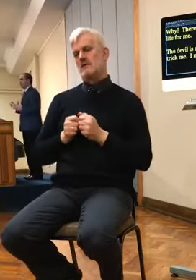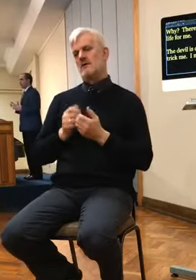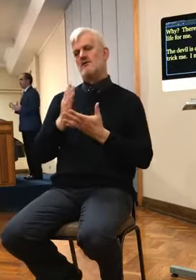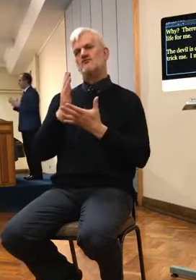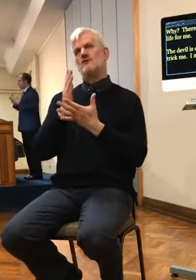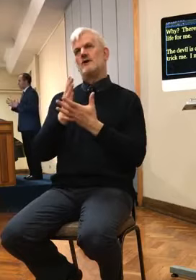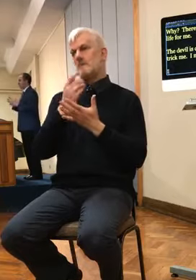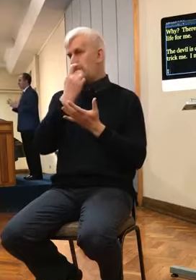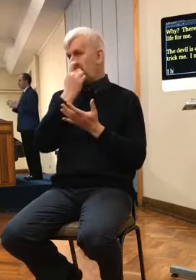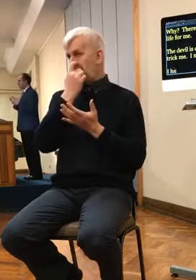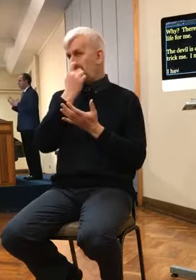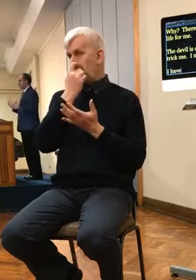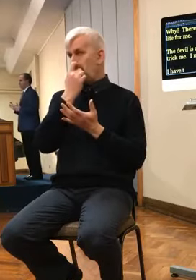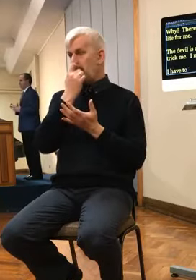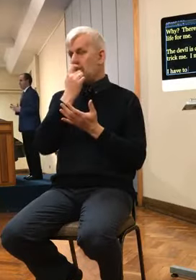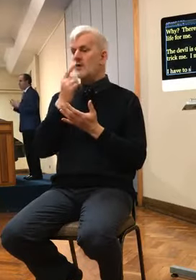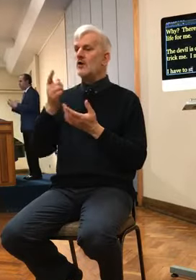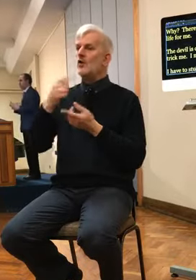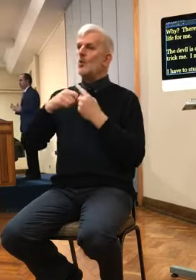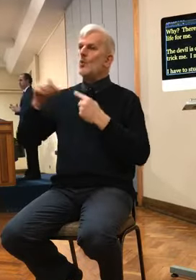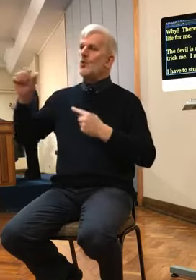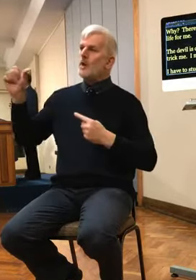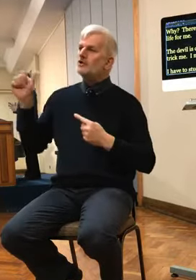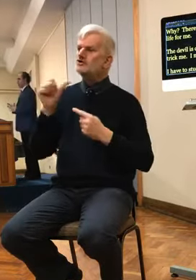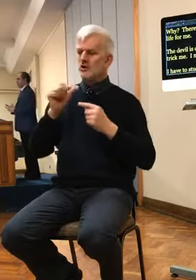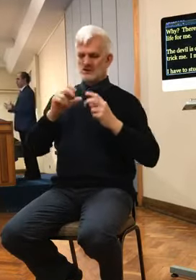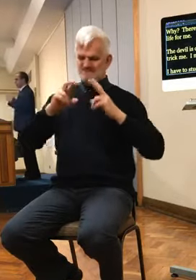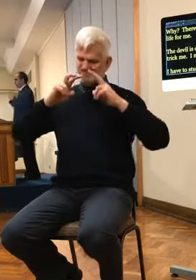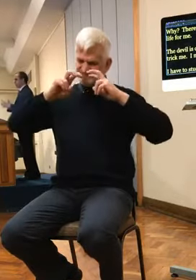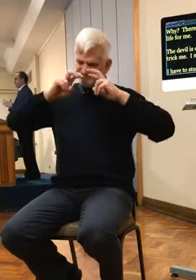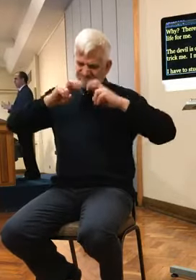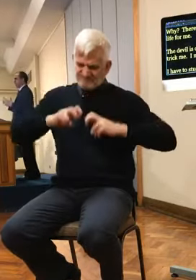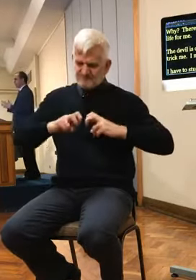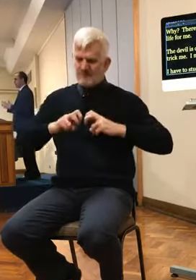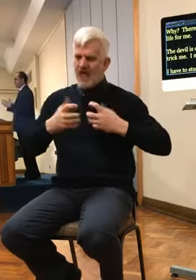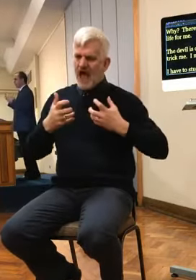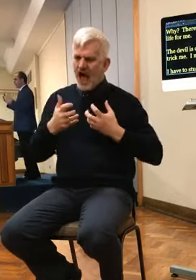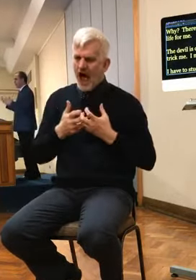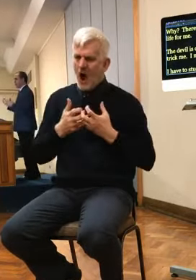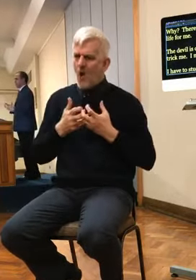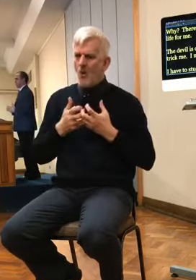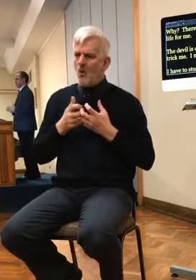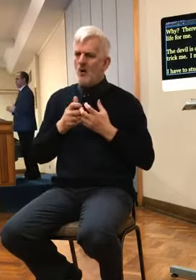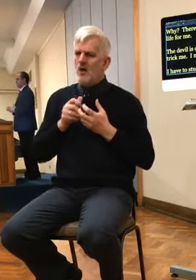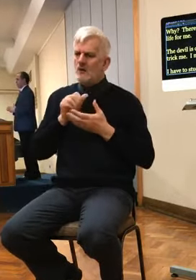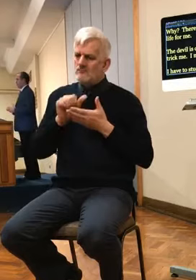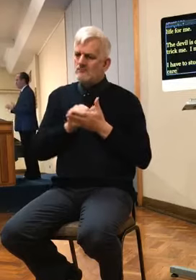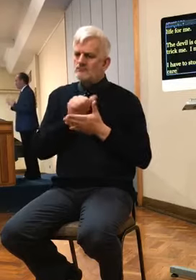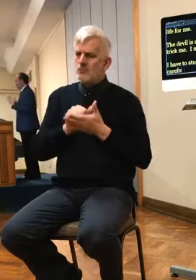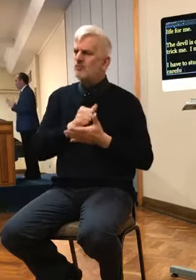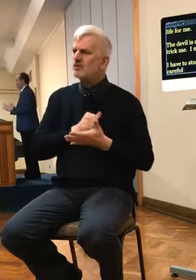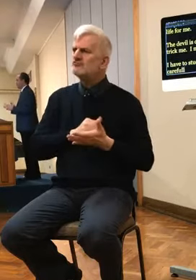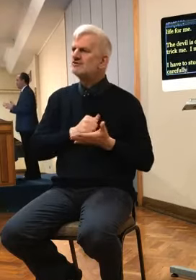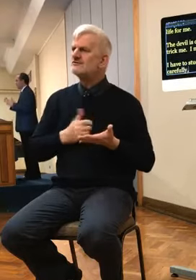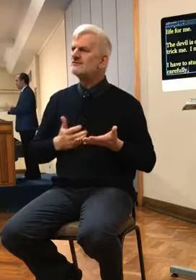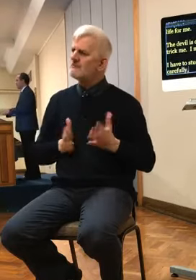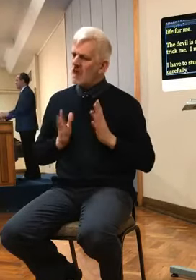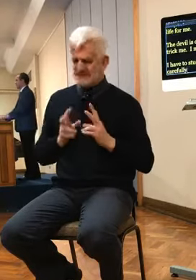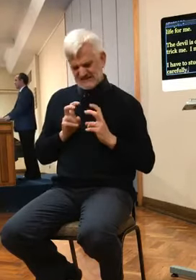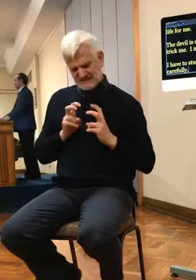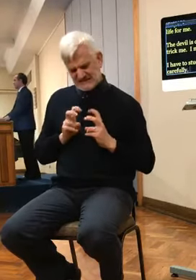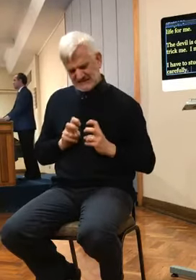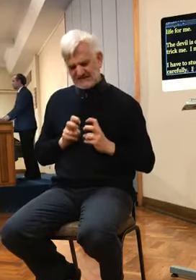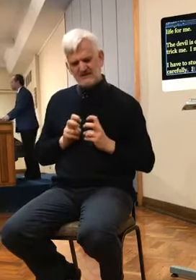Christian life carefully, thoroughly. Why? Because the Christian life is not a game. We have to take it